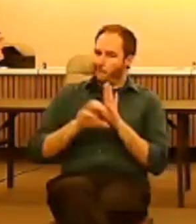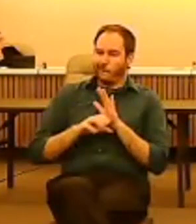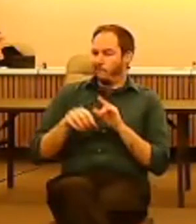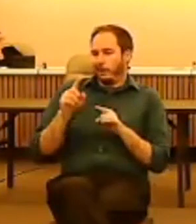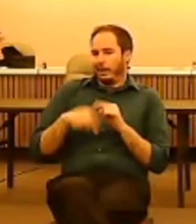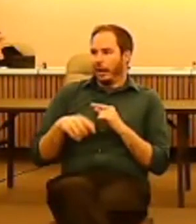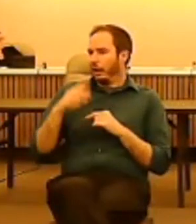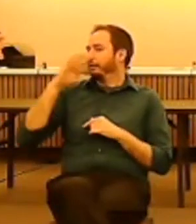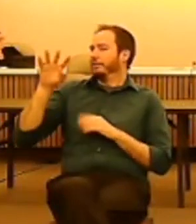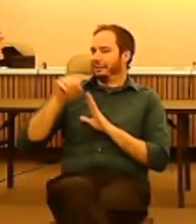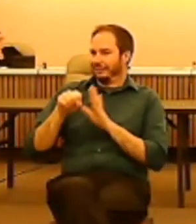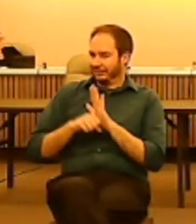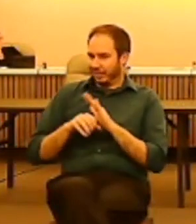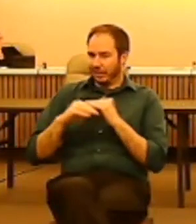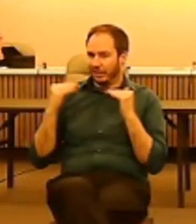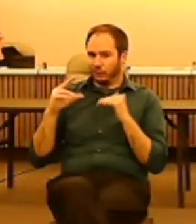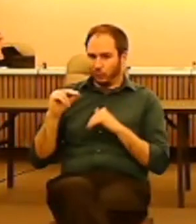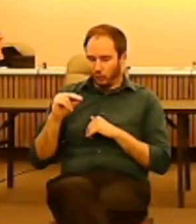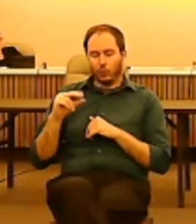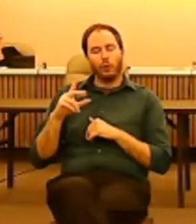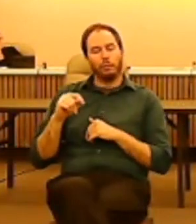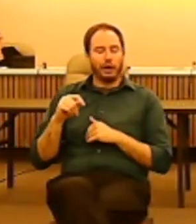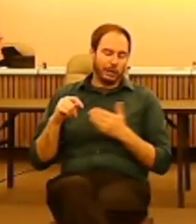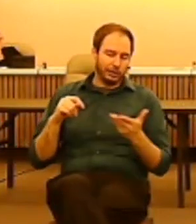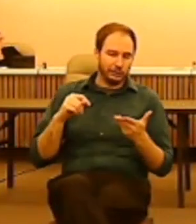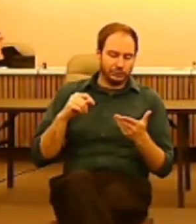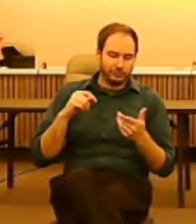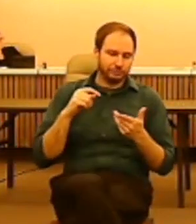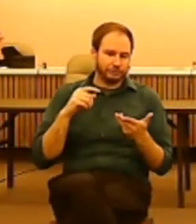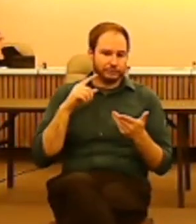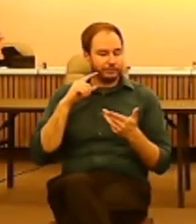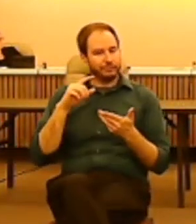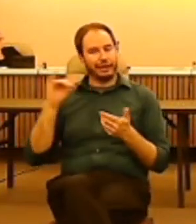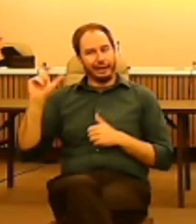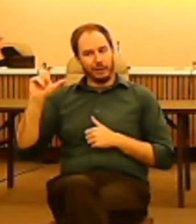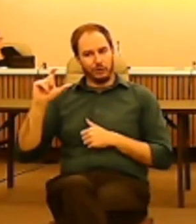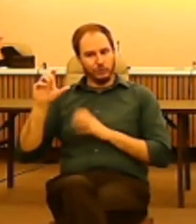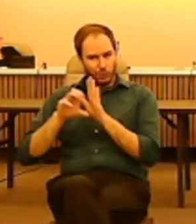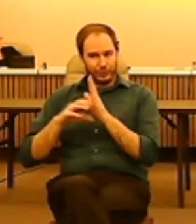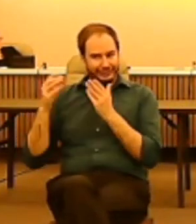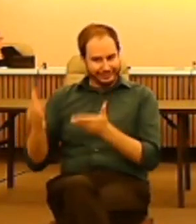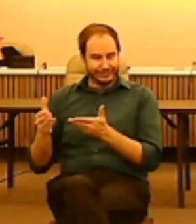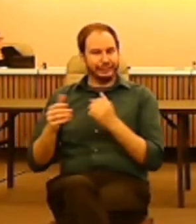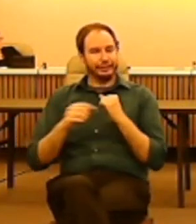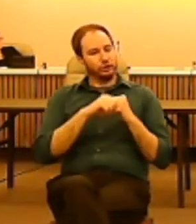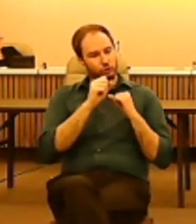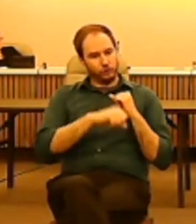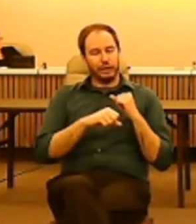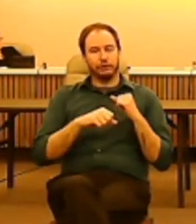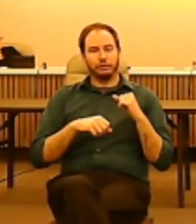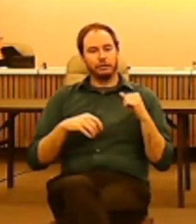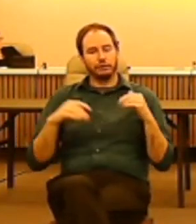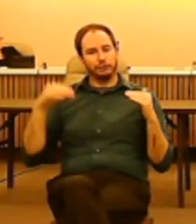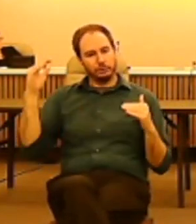can't get out of that. But basically, if you think about it, the energy codes are here, the stretch codes are up here.